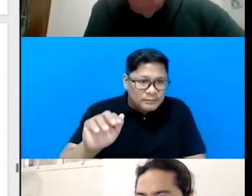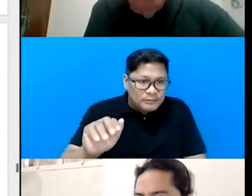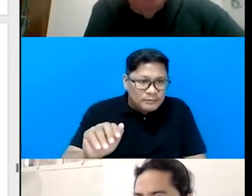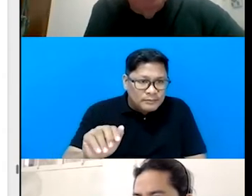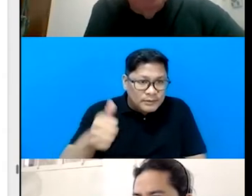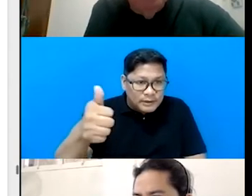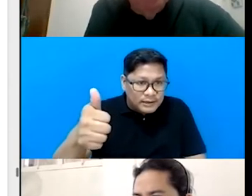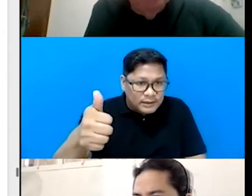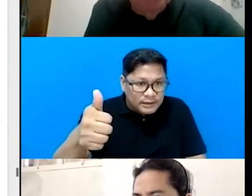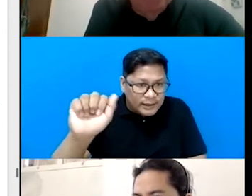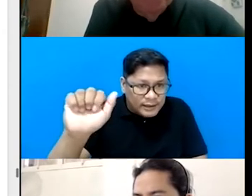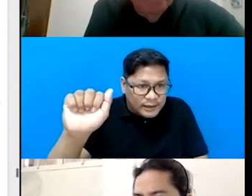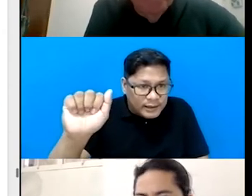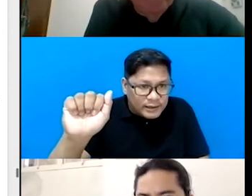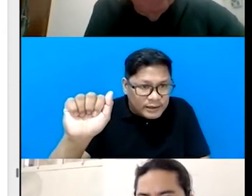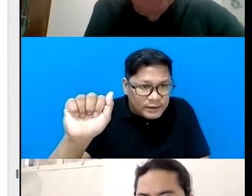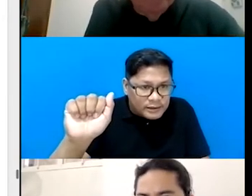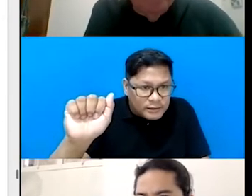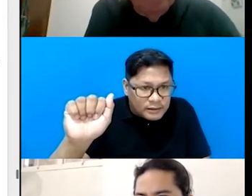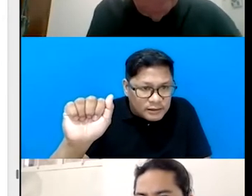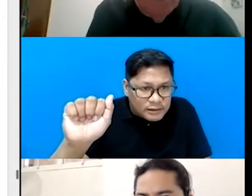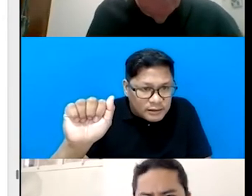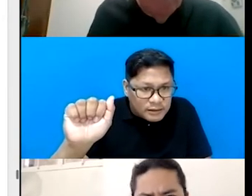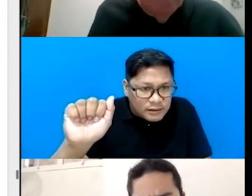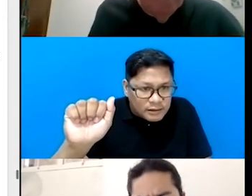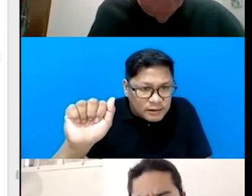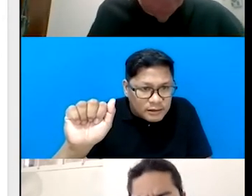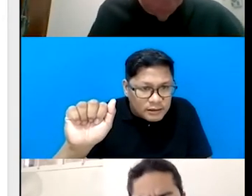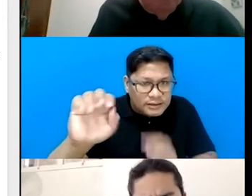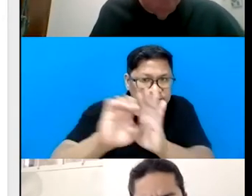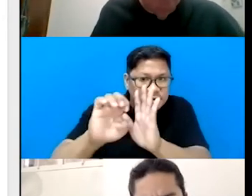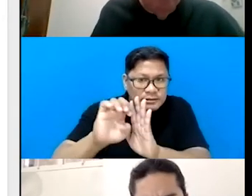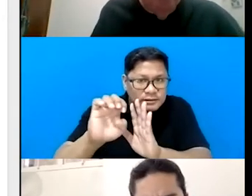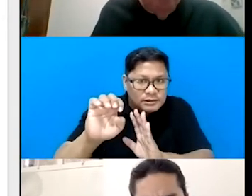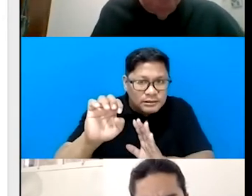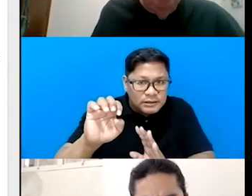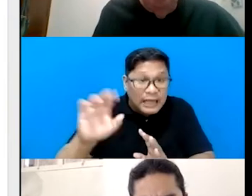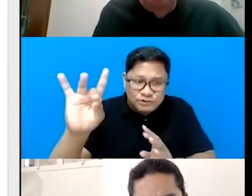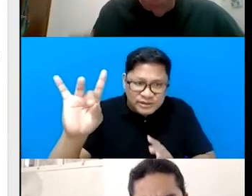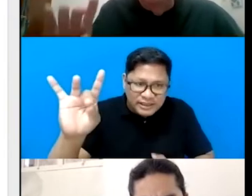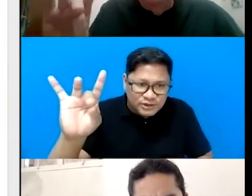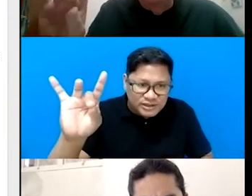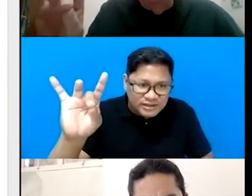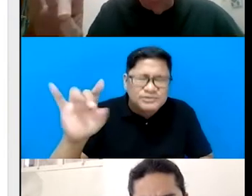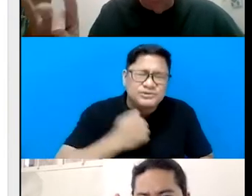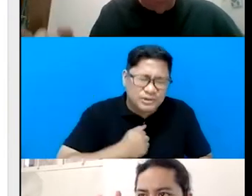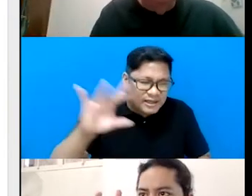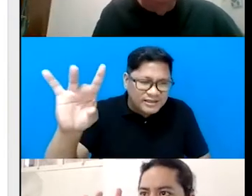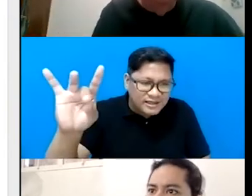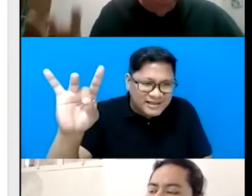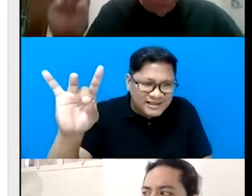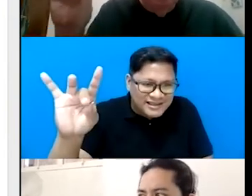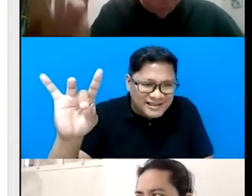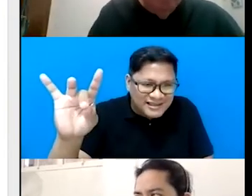Example 8, 8, 8, 8. Okay, now 8, not A, Sir J. 8. 8, 8, 8, 8,